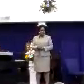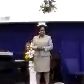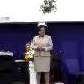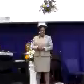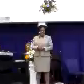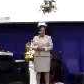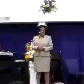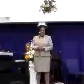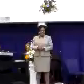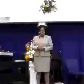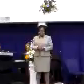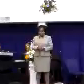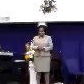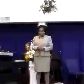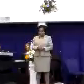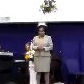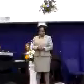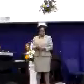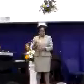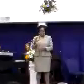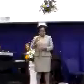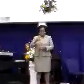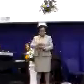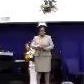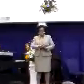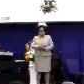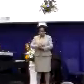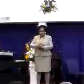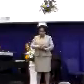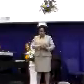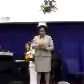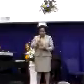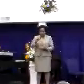What? Shucker. Baby shucker.